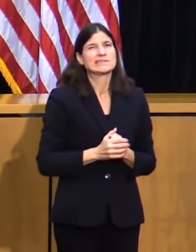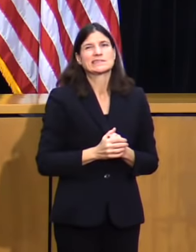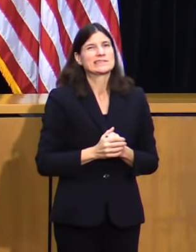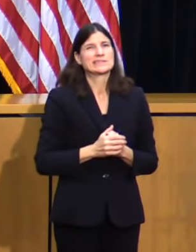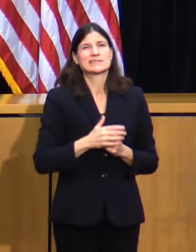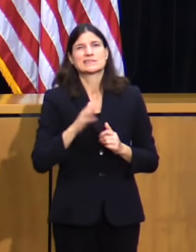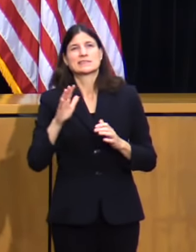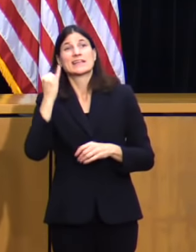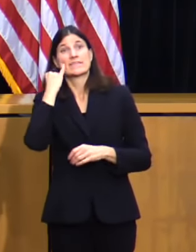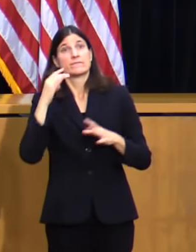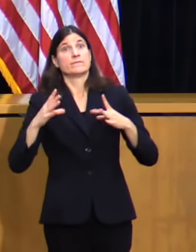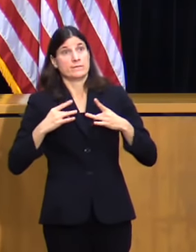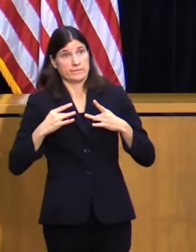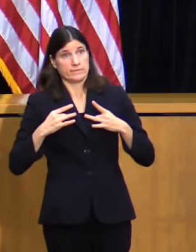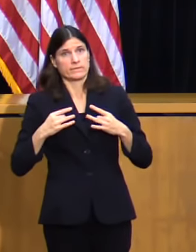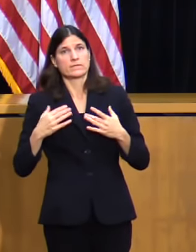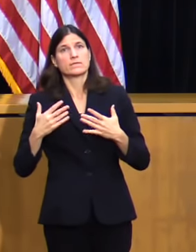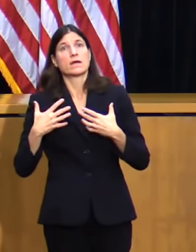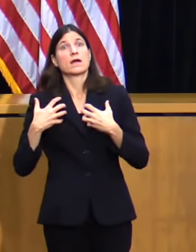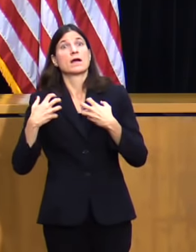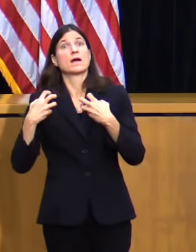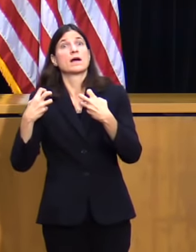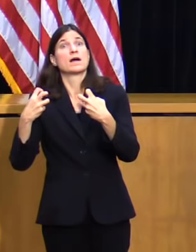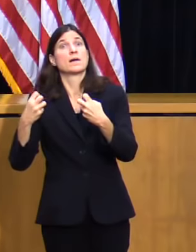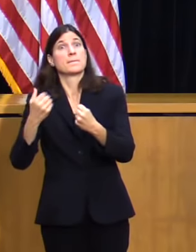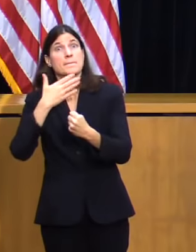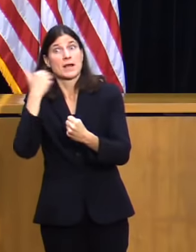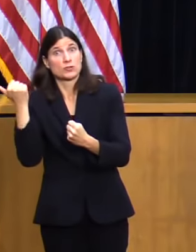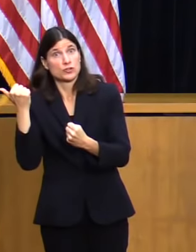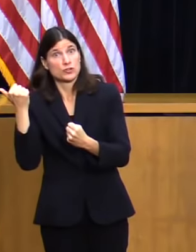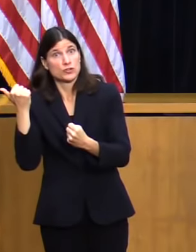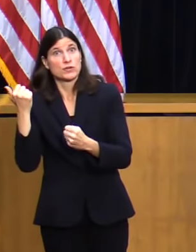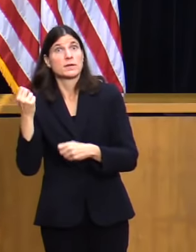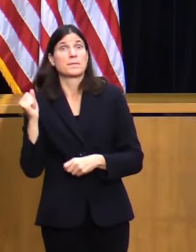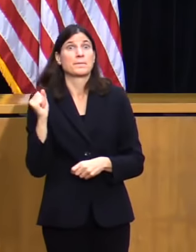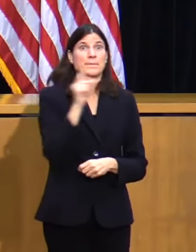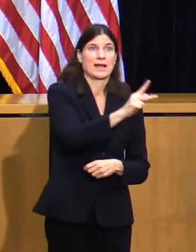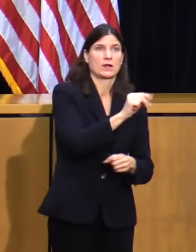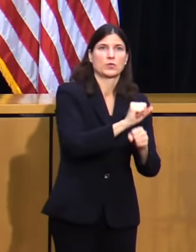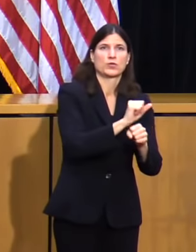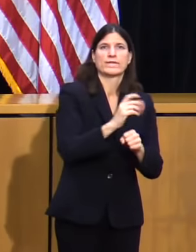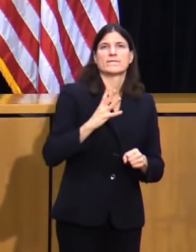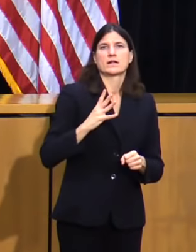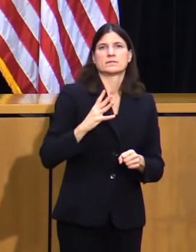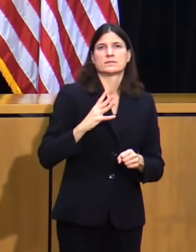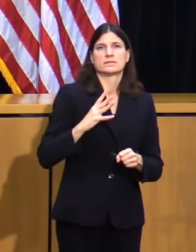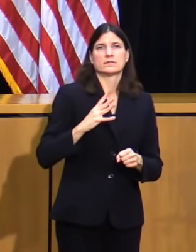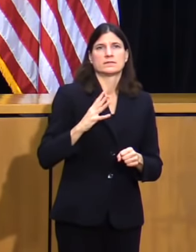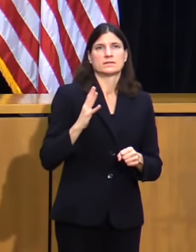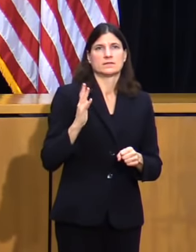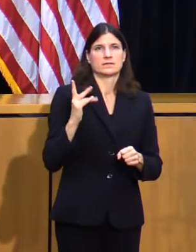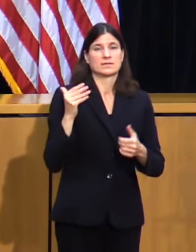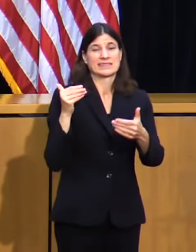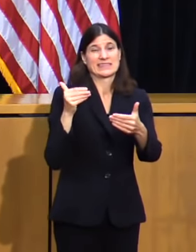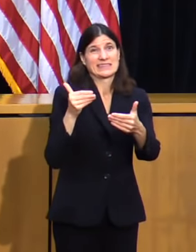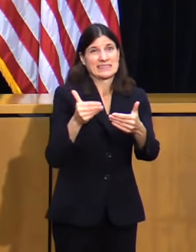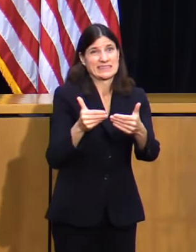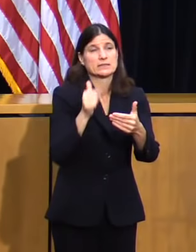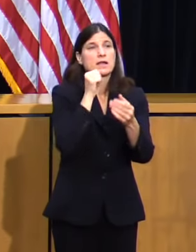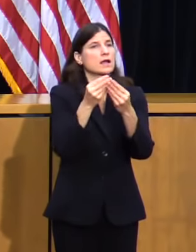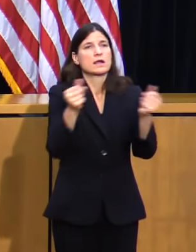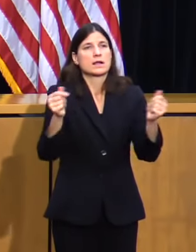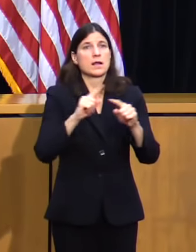they're asymptomatic to return to work, because they are, after all, essential. But we're very strict about when they can